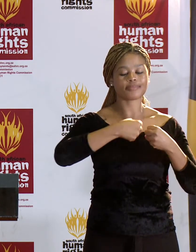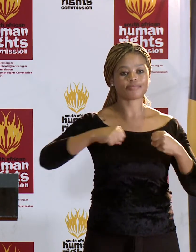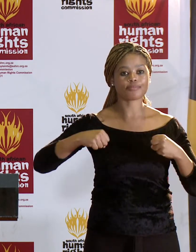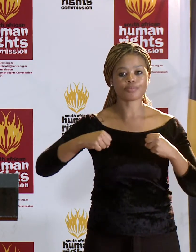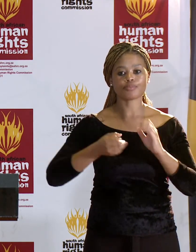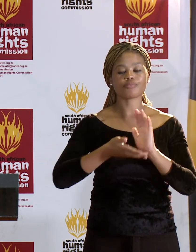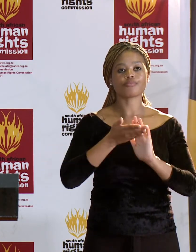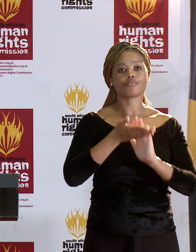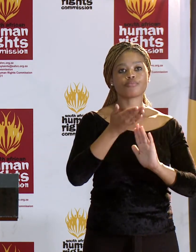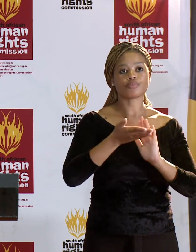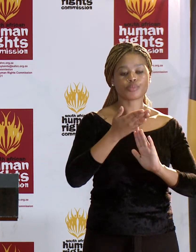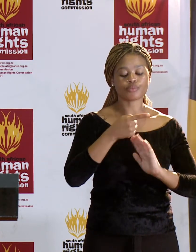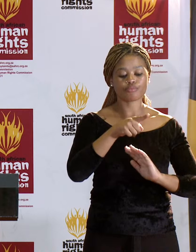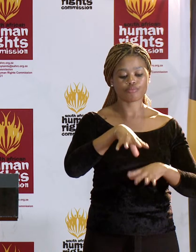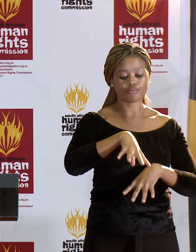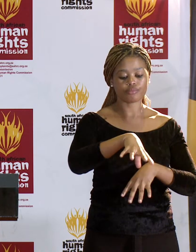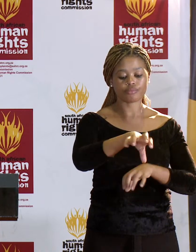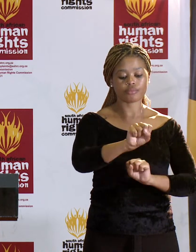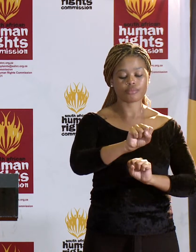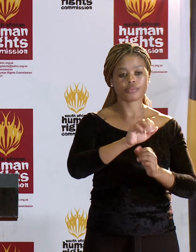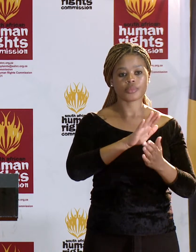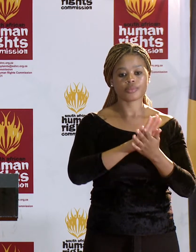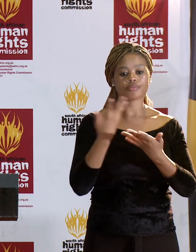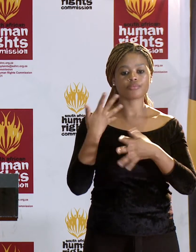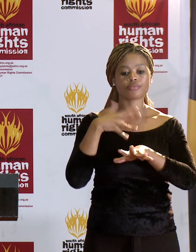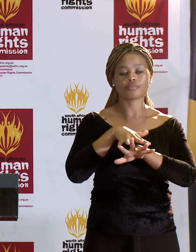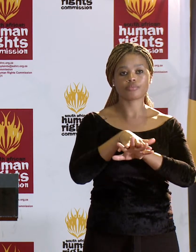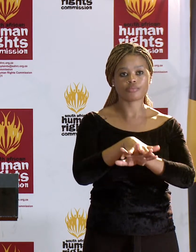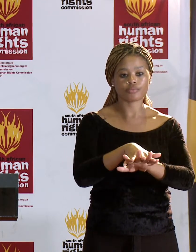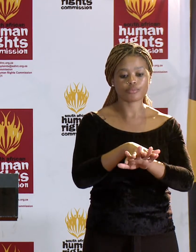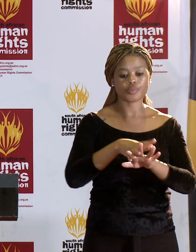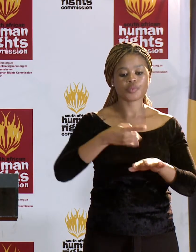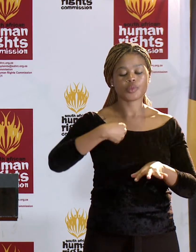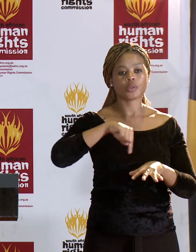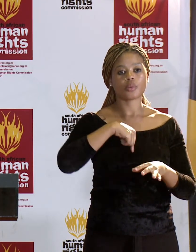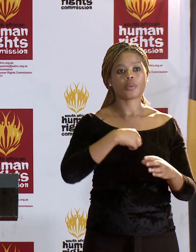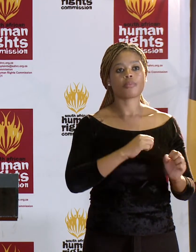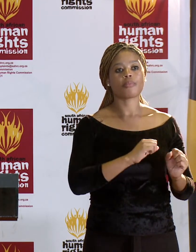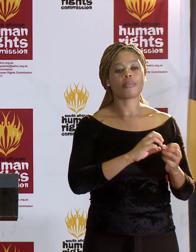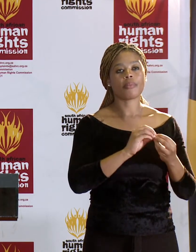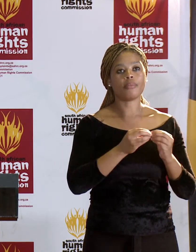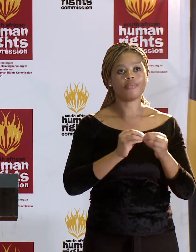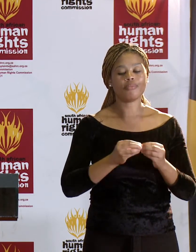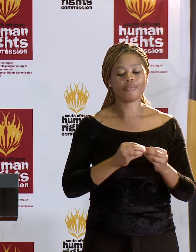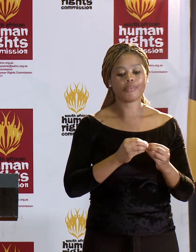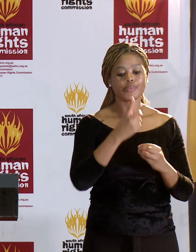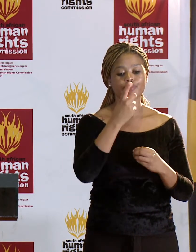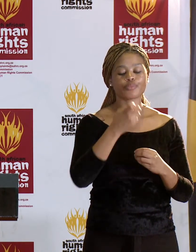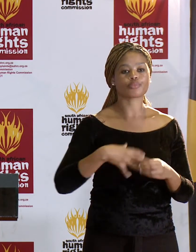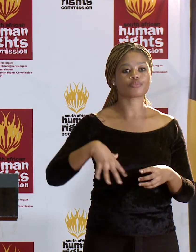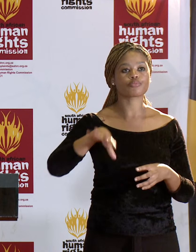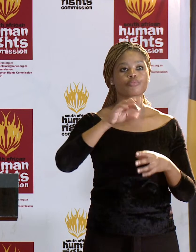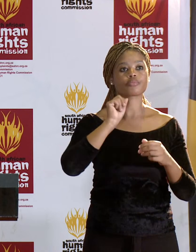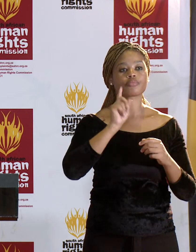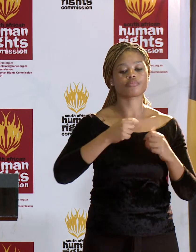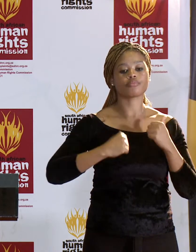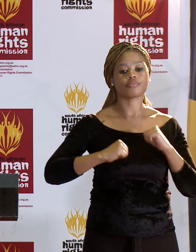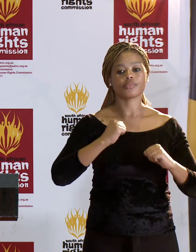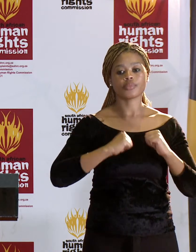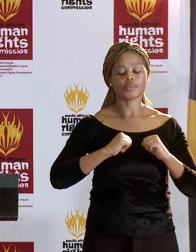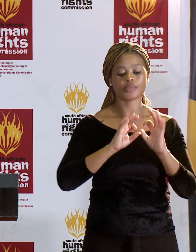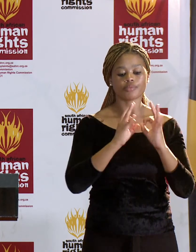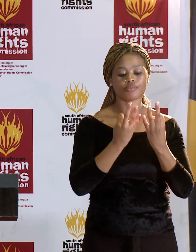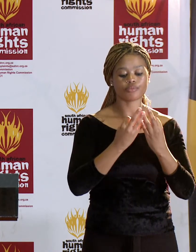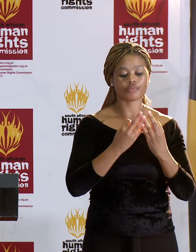promote its adoption and implementation as we make a call on everyone to act in